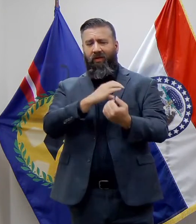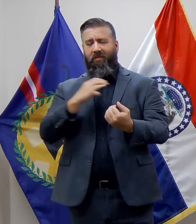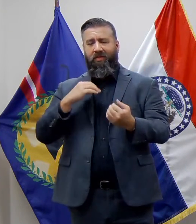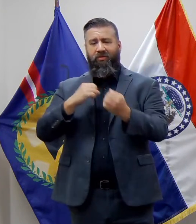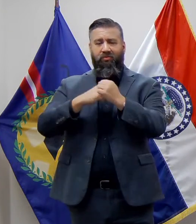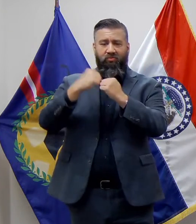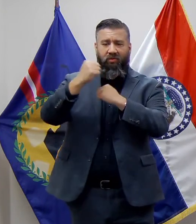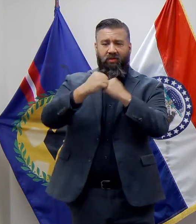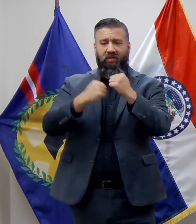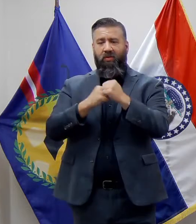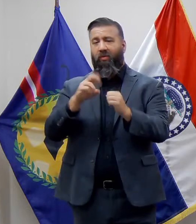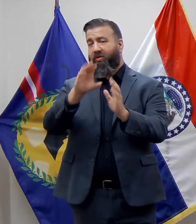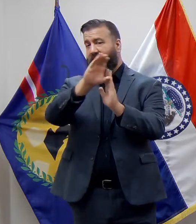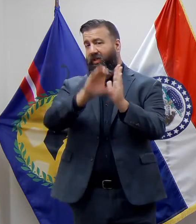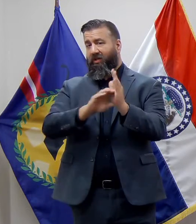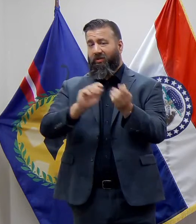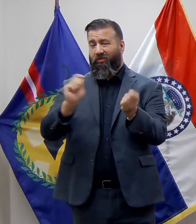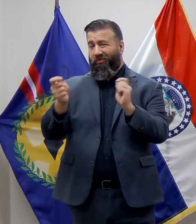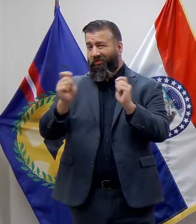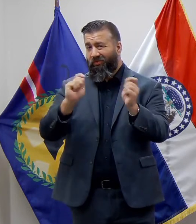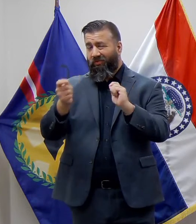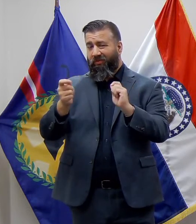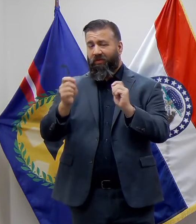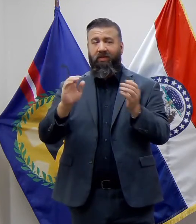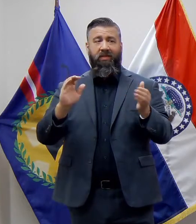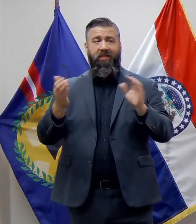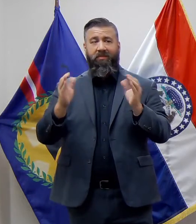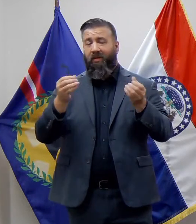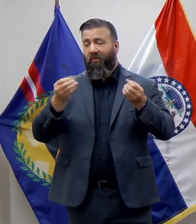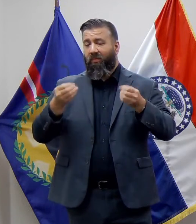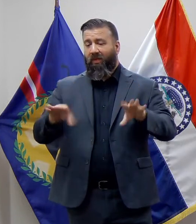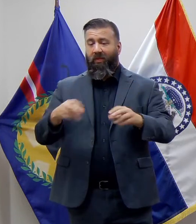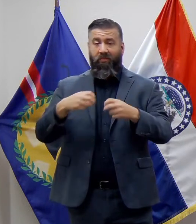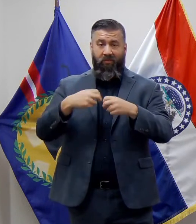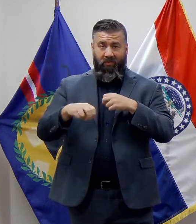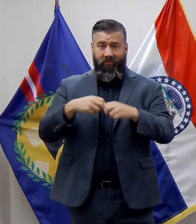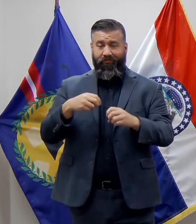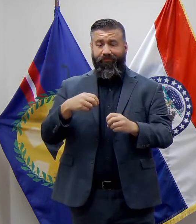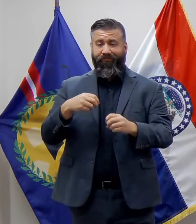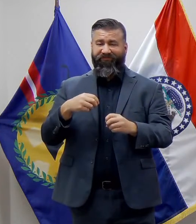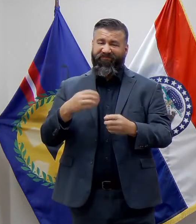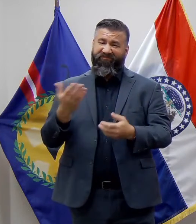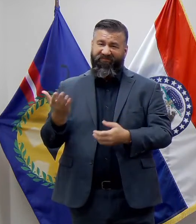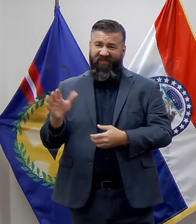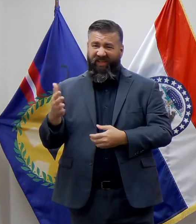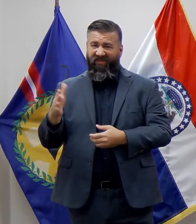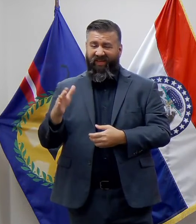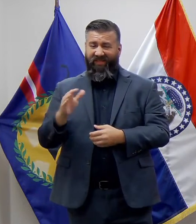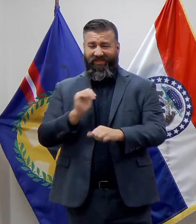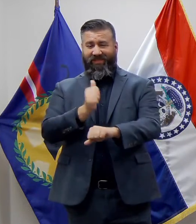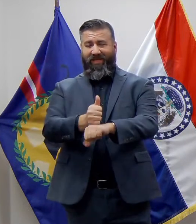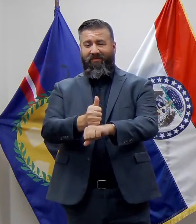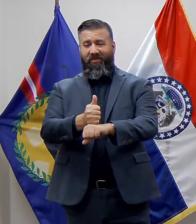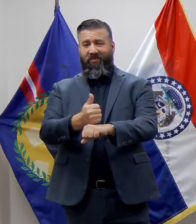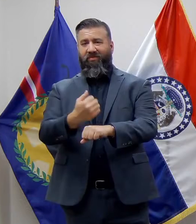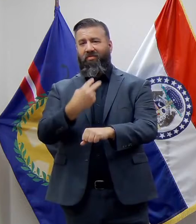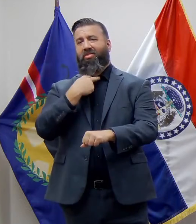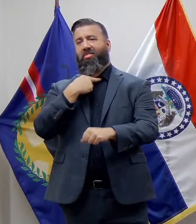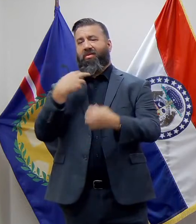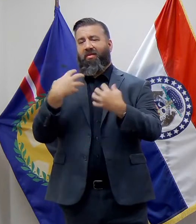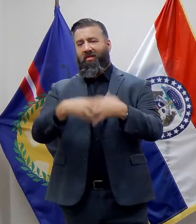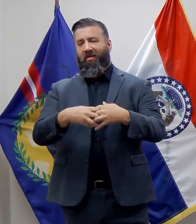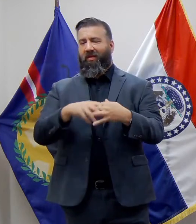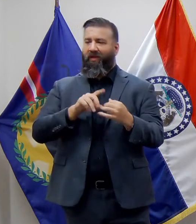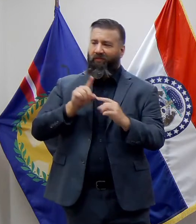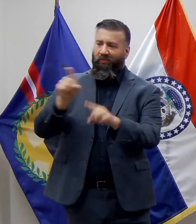have a charter change? Because it just seems like even without this problem, it's kind of like designed to deadlock and go to judges